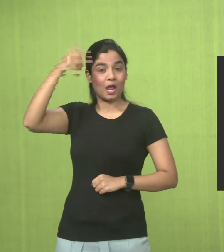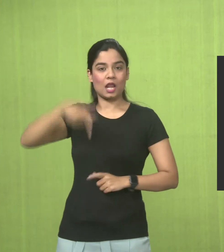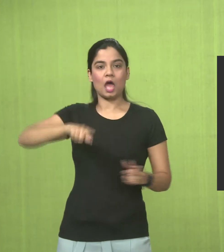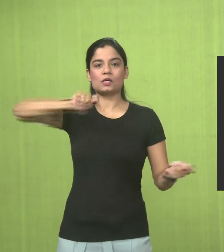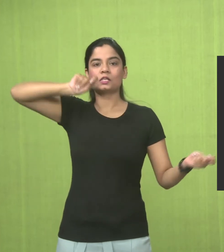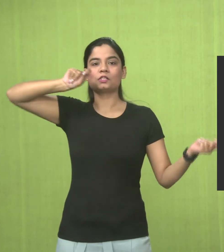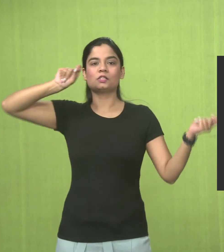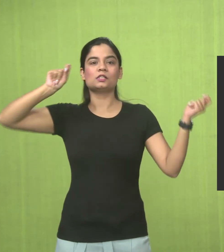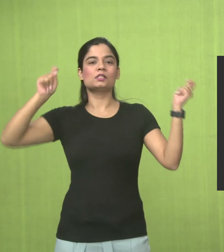perception.